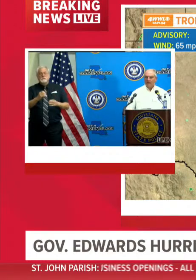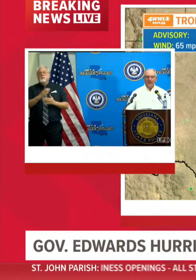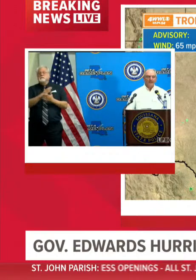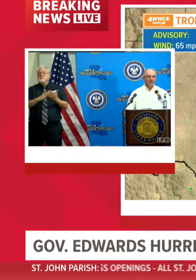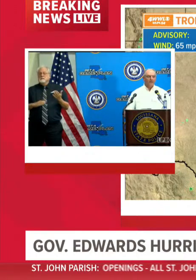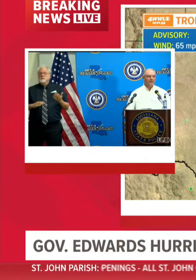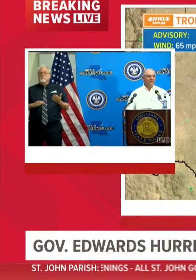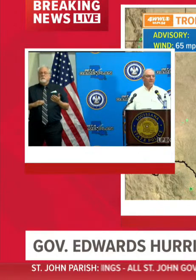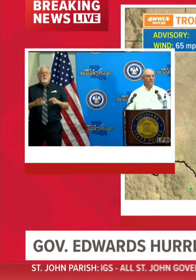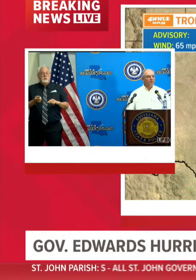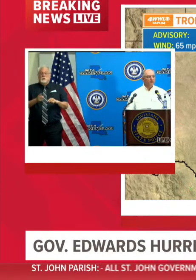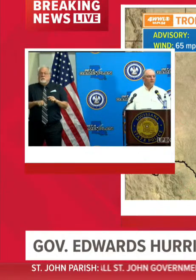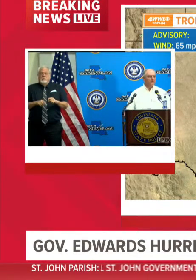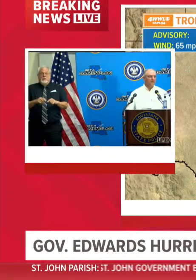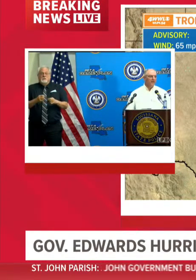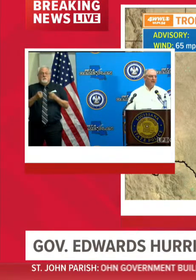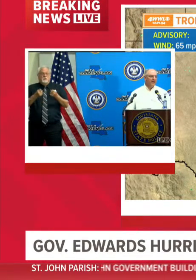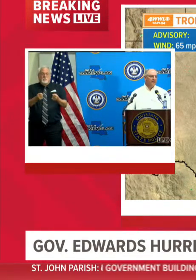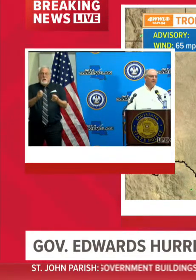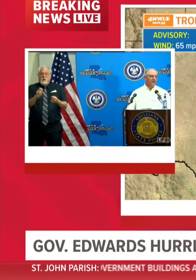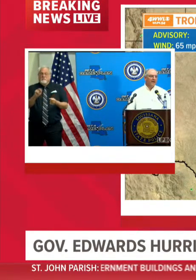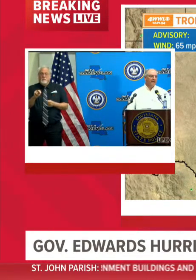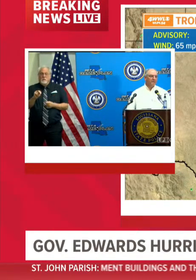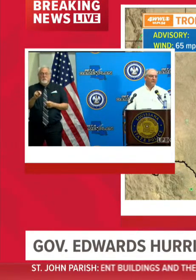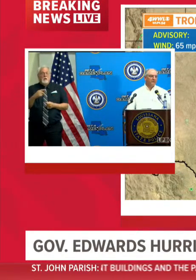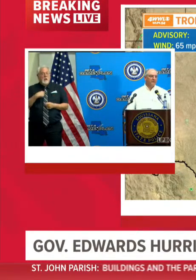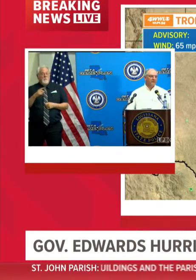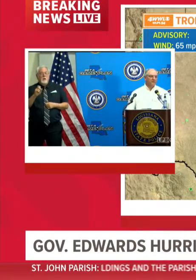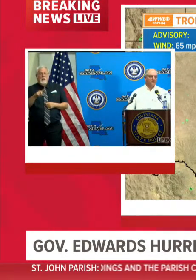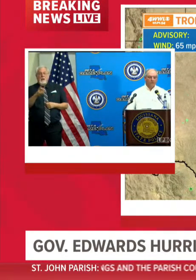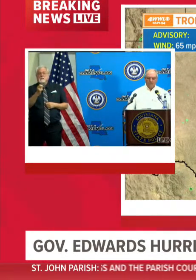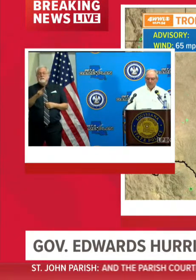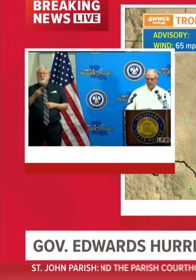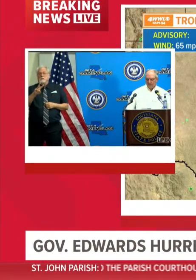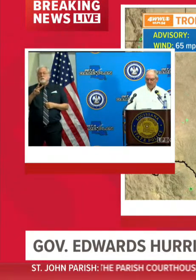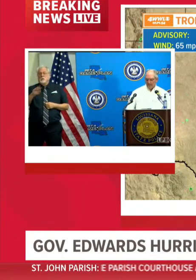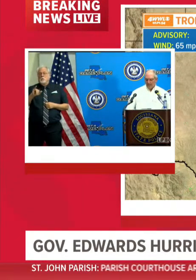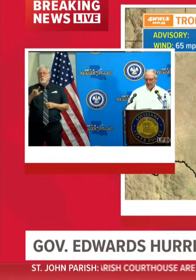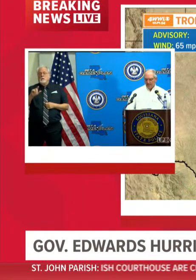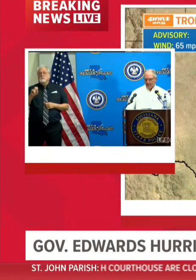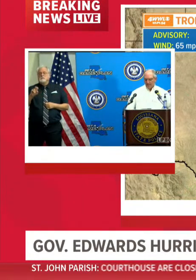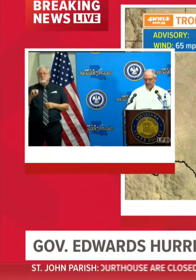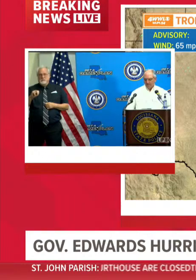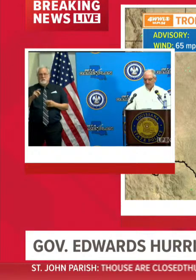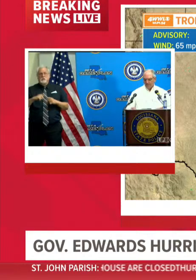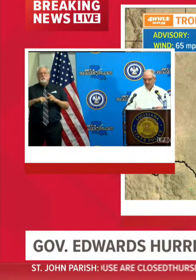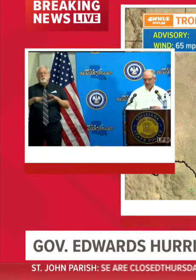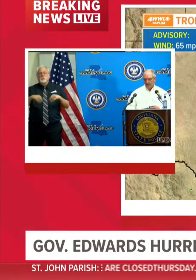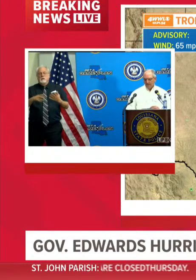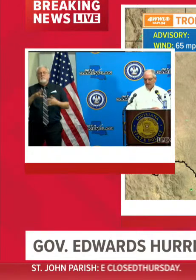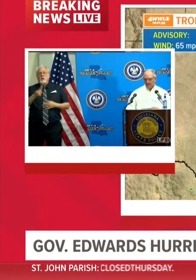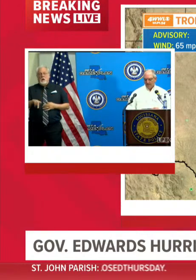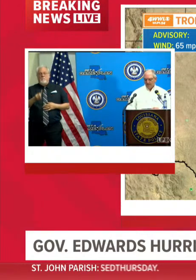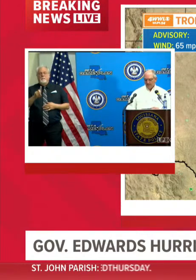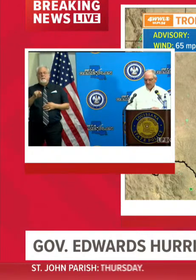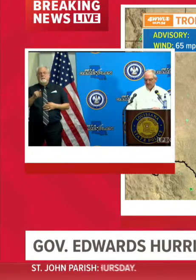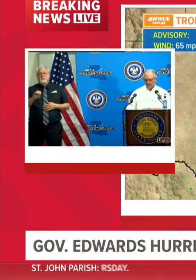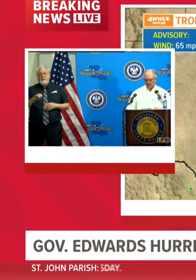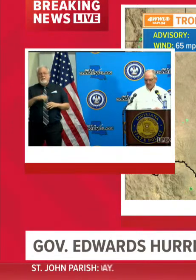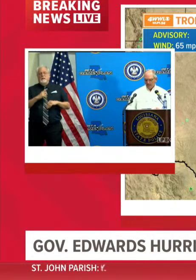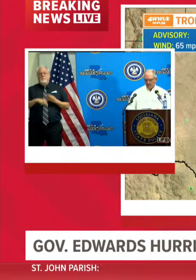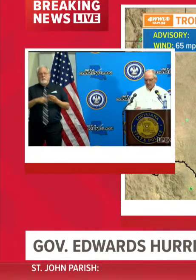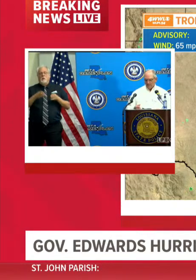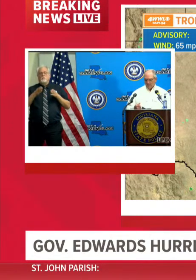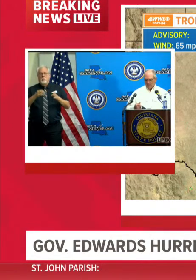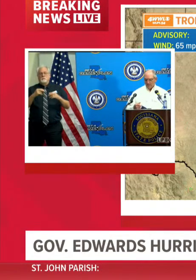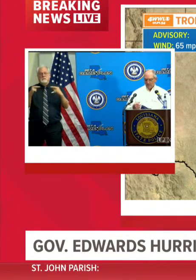that you can't get on even if you wanted to, I'm going to ask Dr. Sean Wilson to come now and give an update on the roads